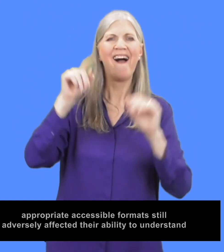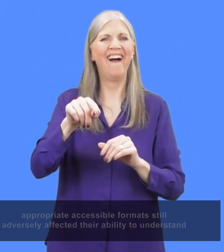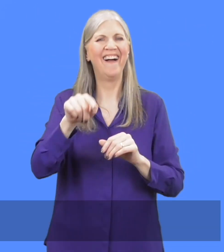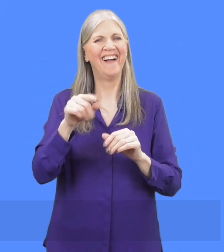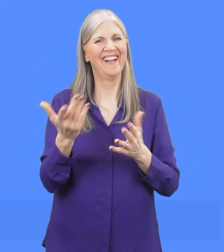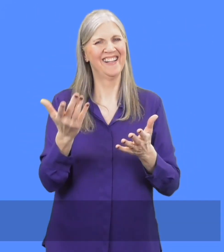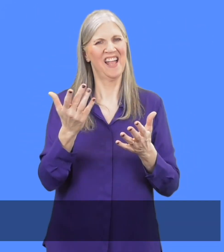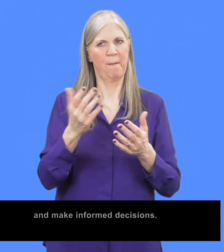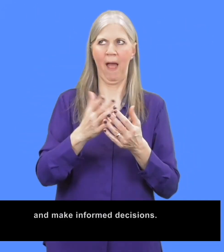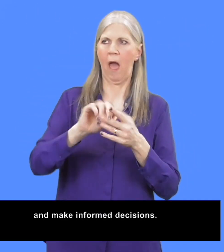and make informed decisions.